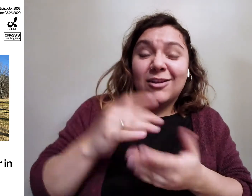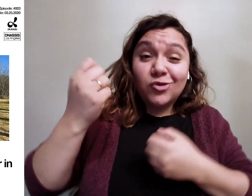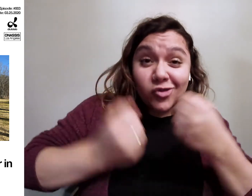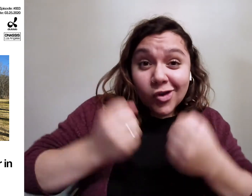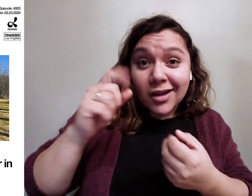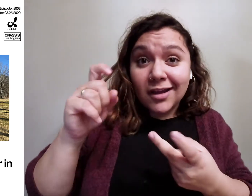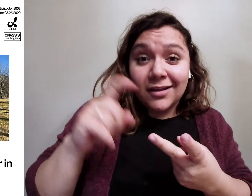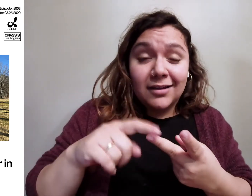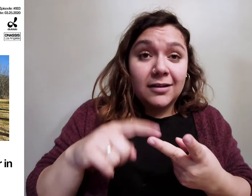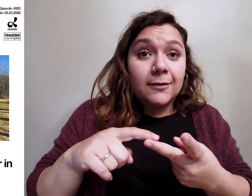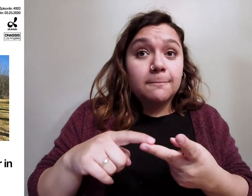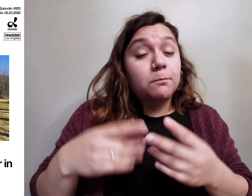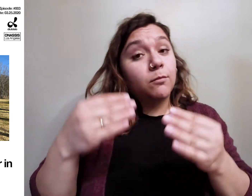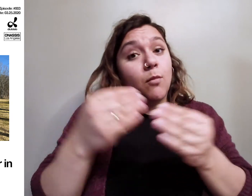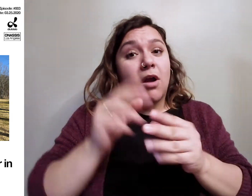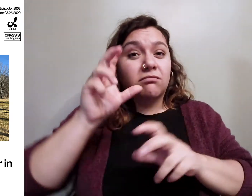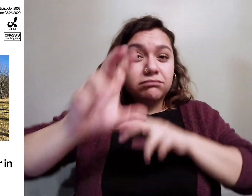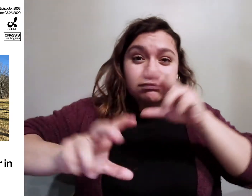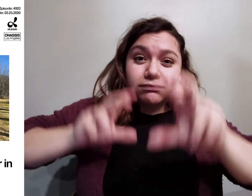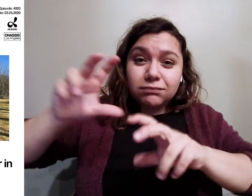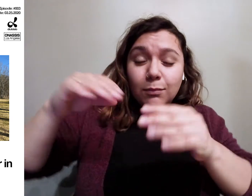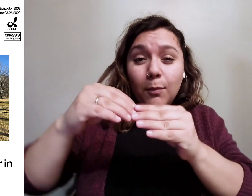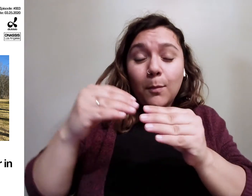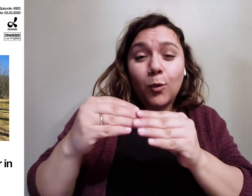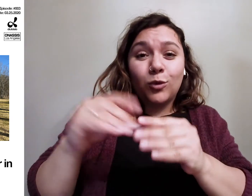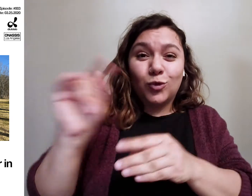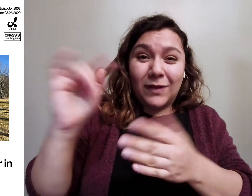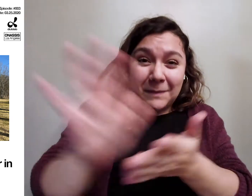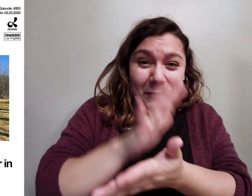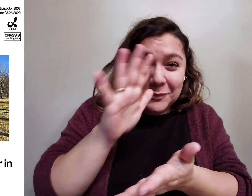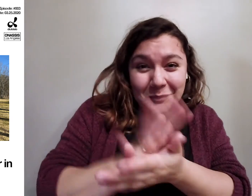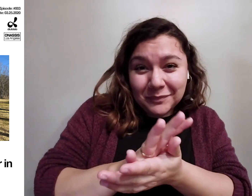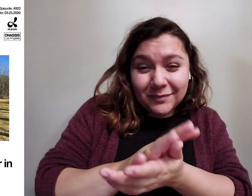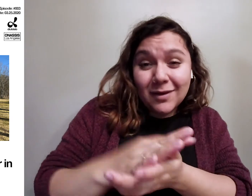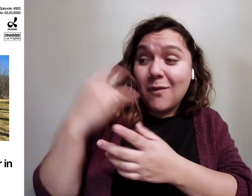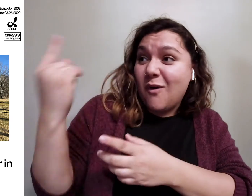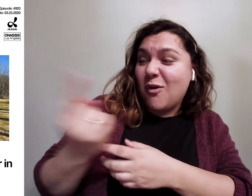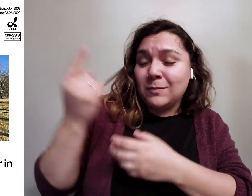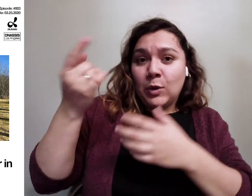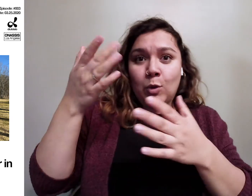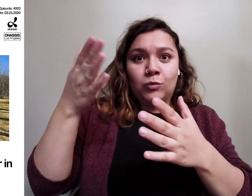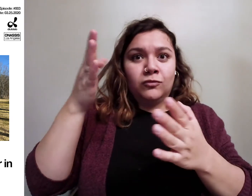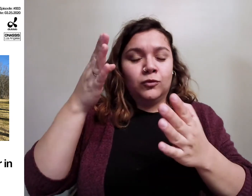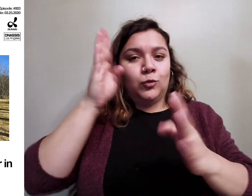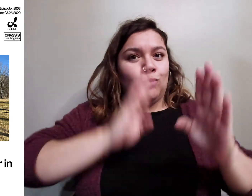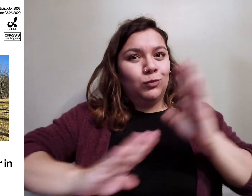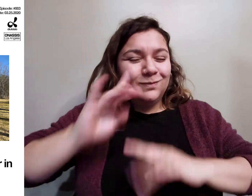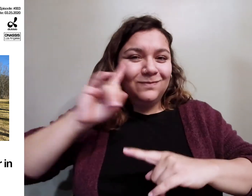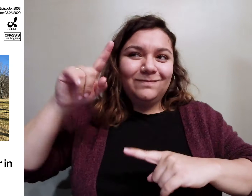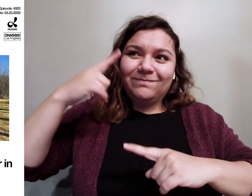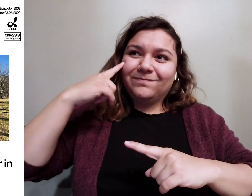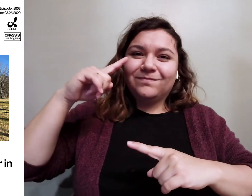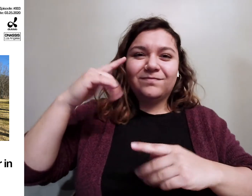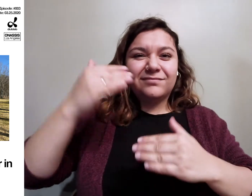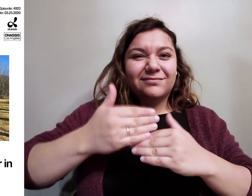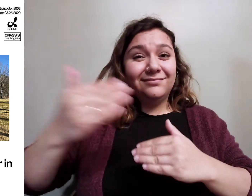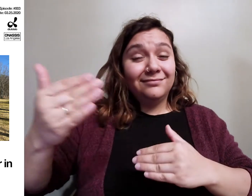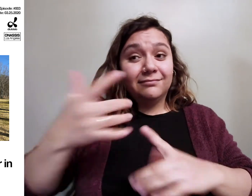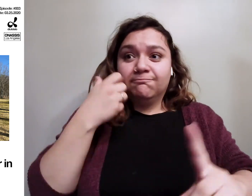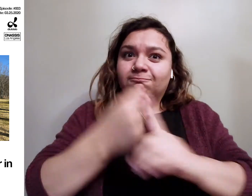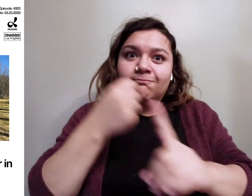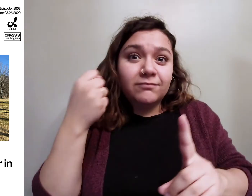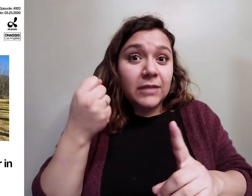I don't know. I think it's going to be just this mix. Will we be very happy to visit people all over the world?